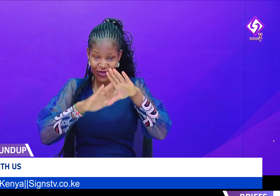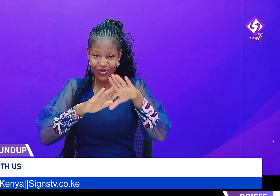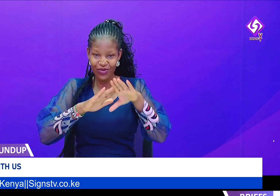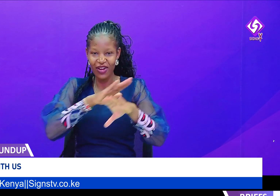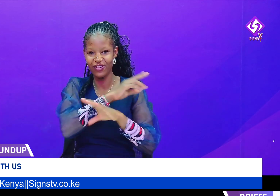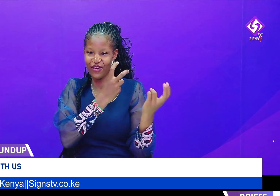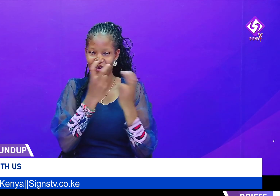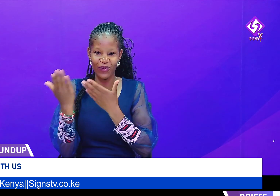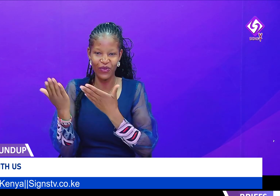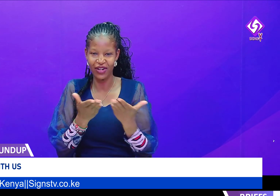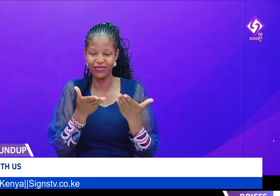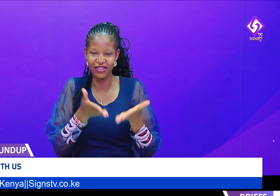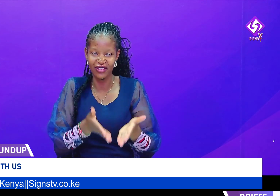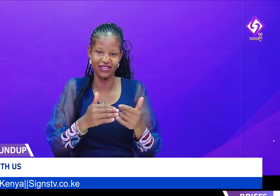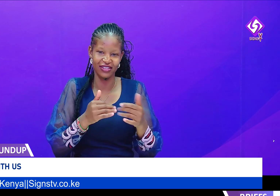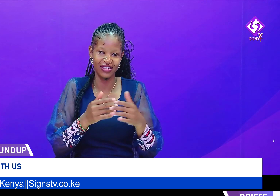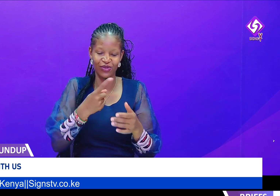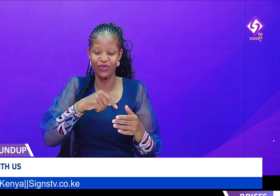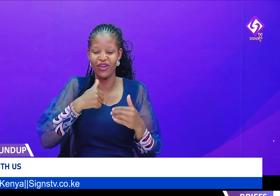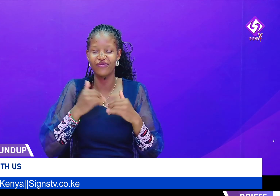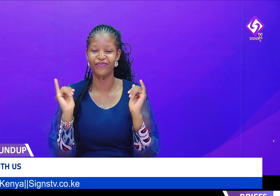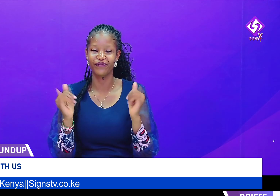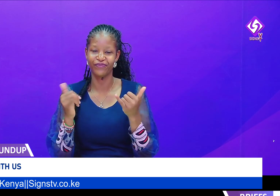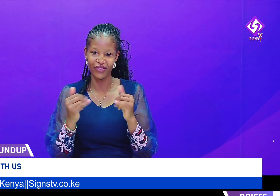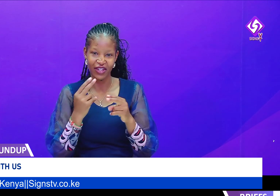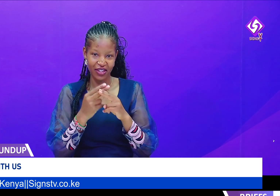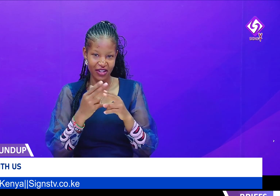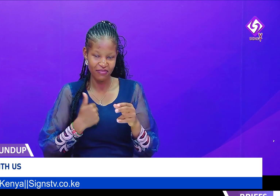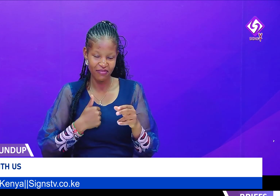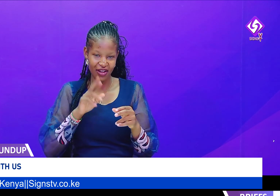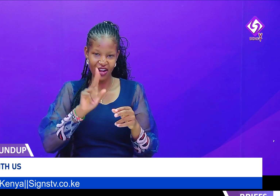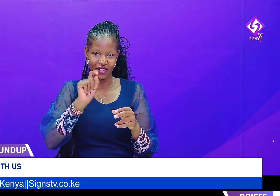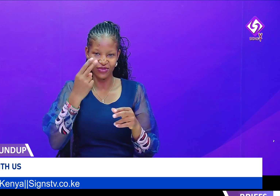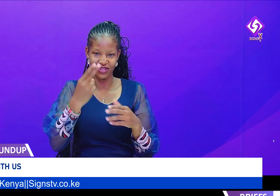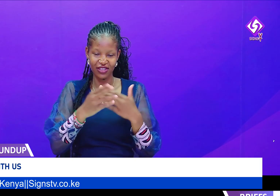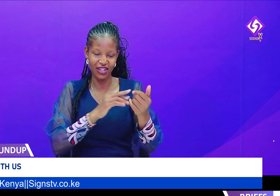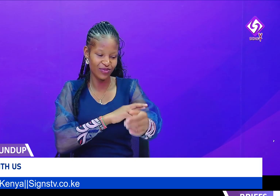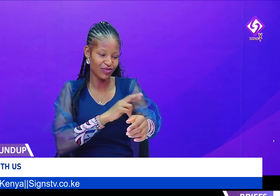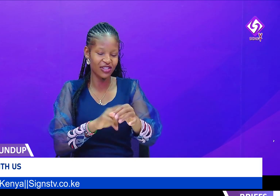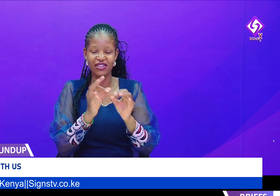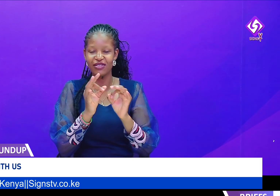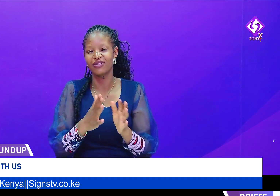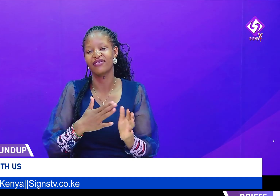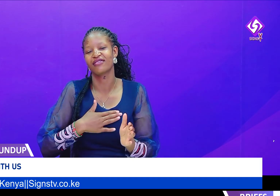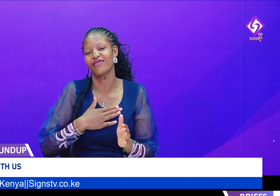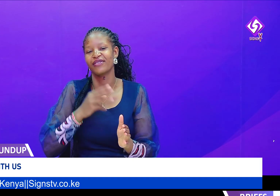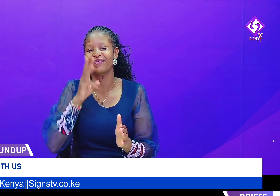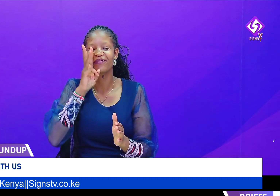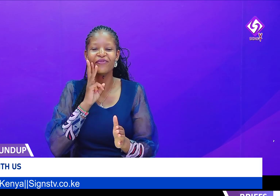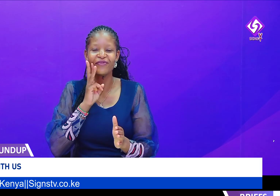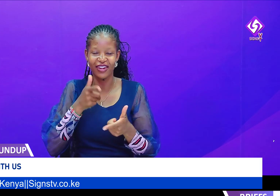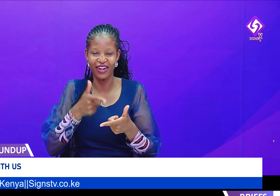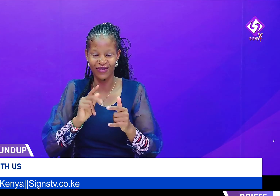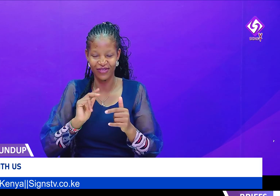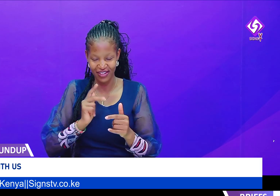And good evening, viewers. Welcome to Science TV Brief News. My name is Ruth Wairimo, and our sign language interpreter doing